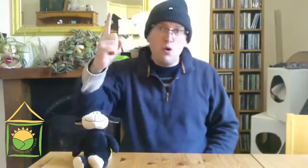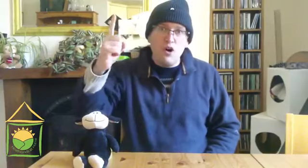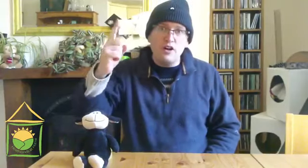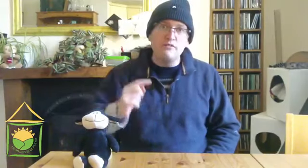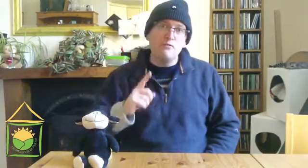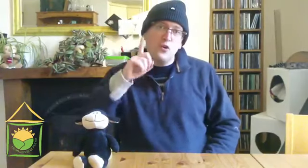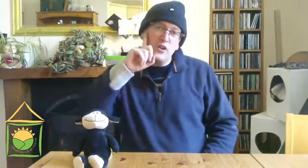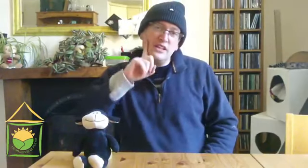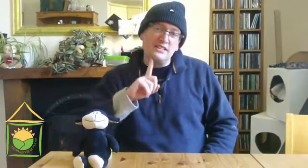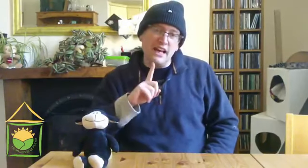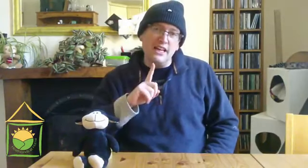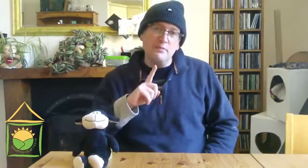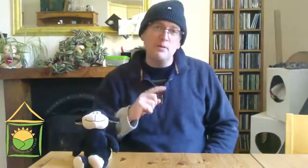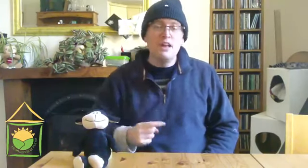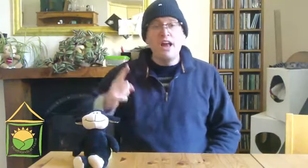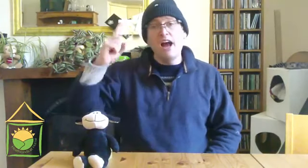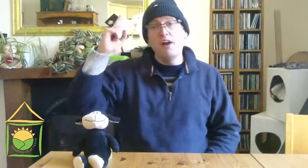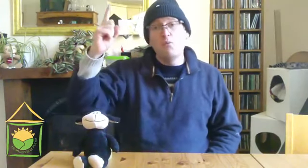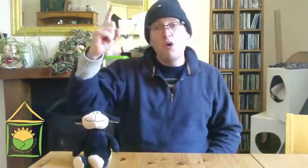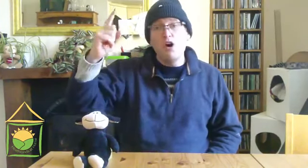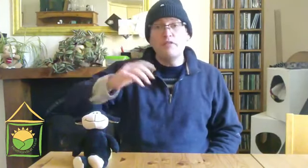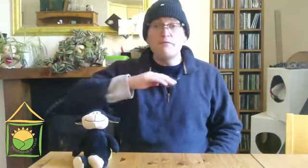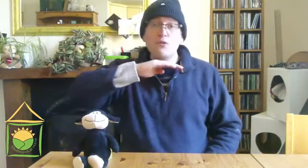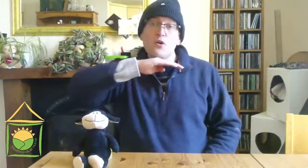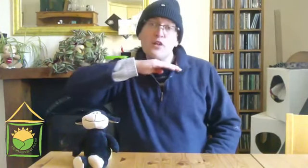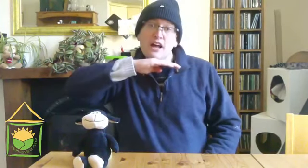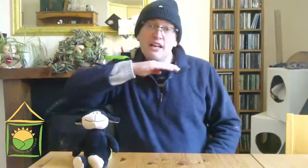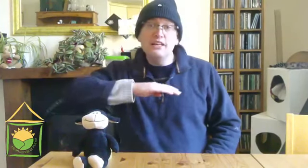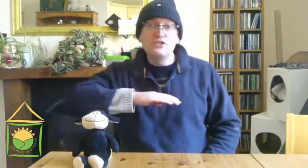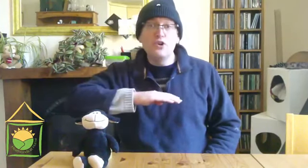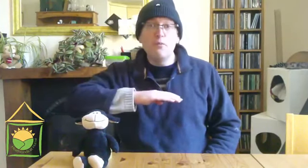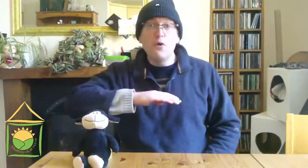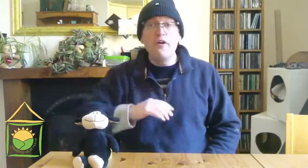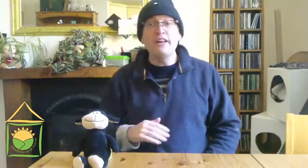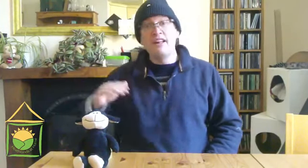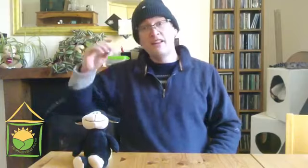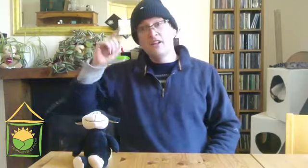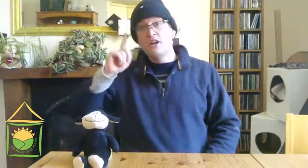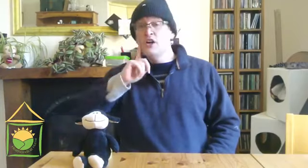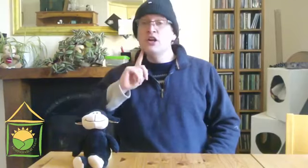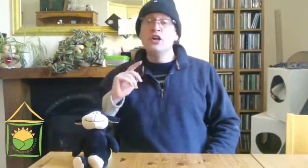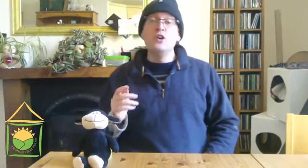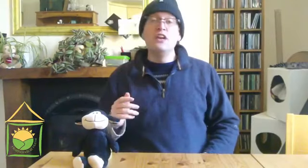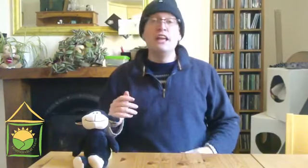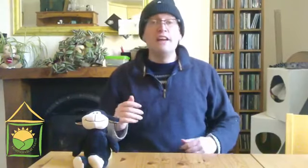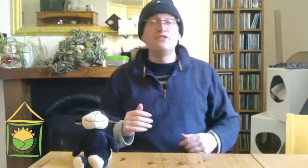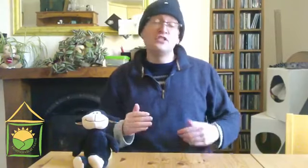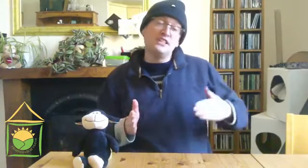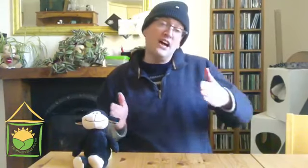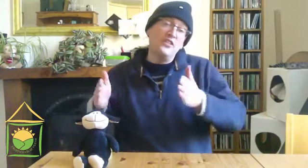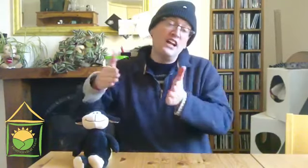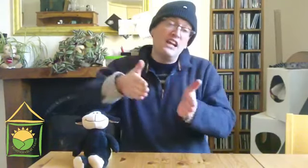one for the dame and one for the little boy who lives down the